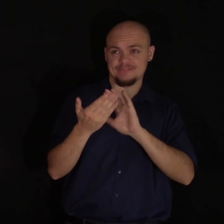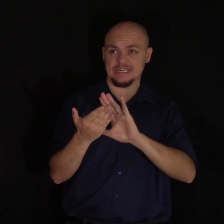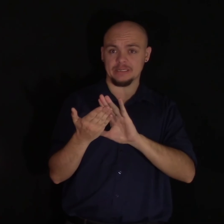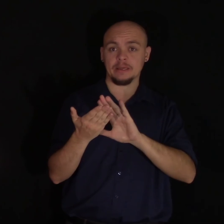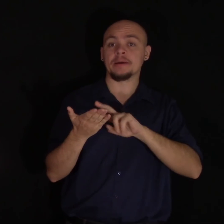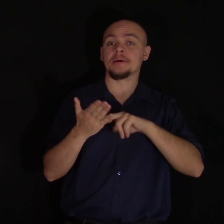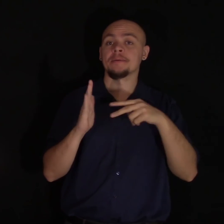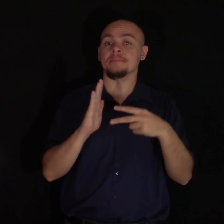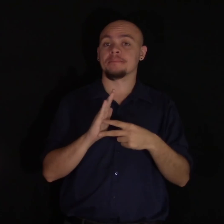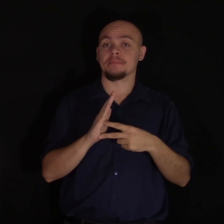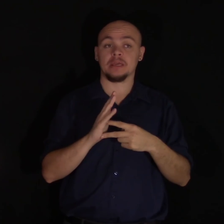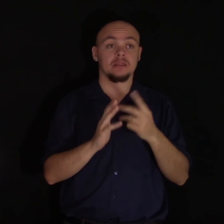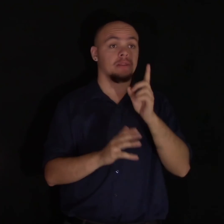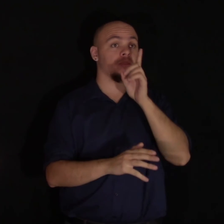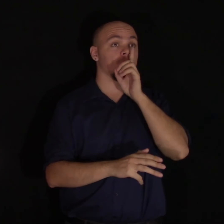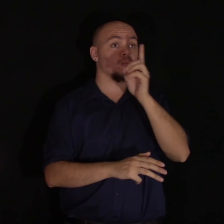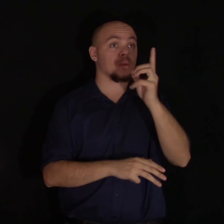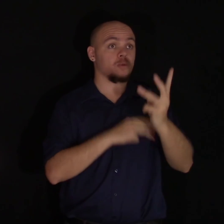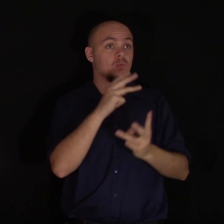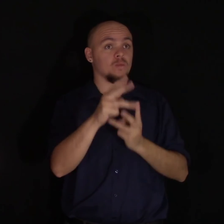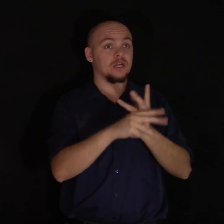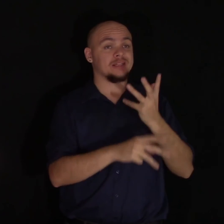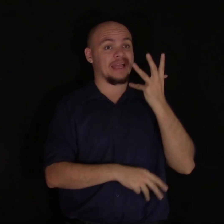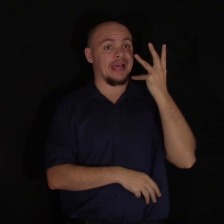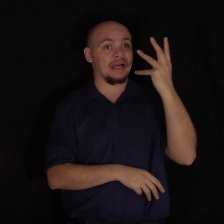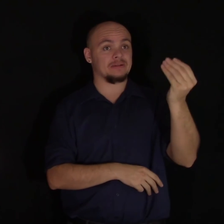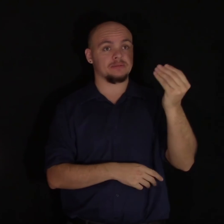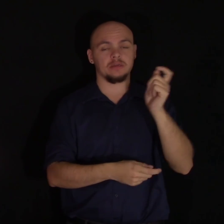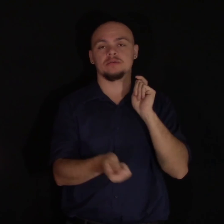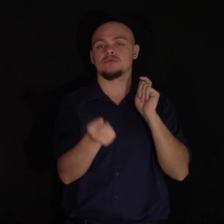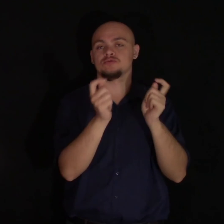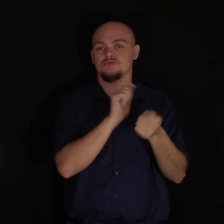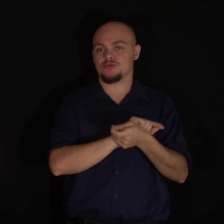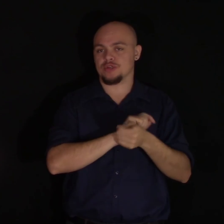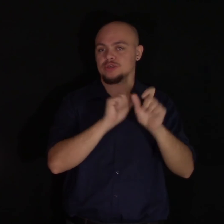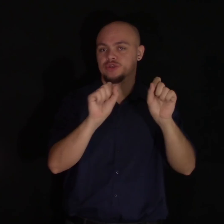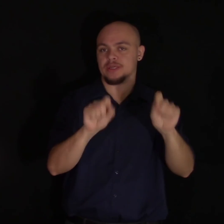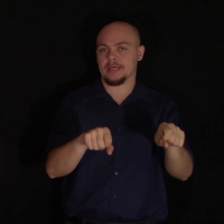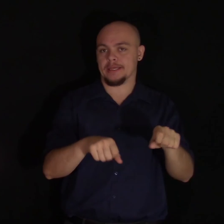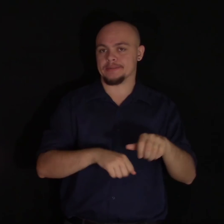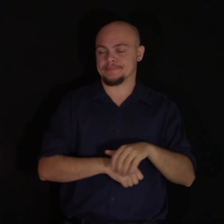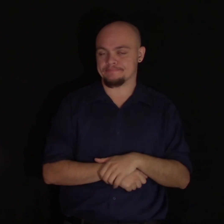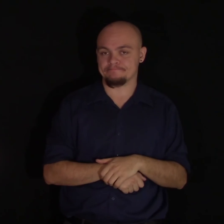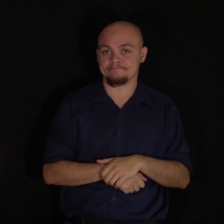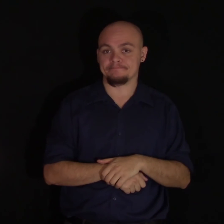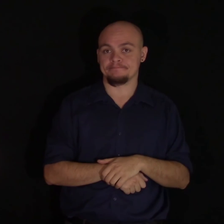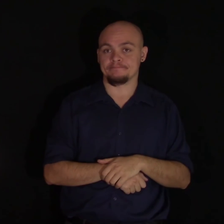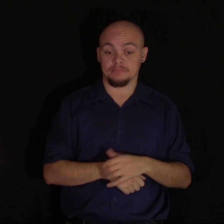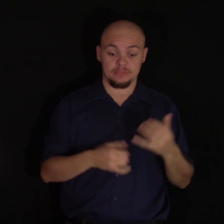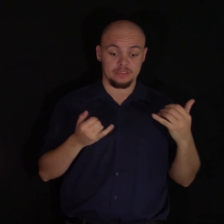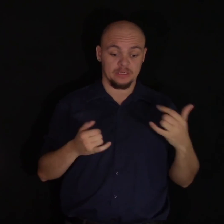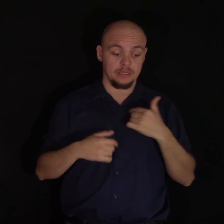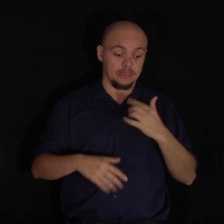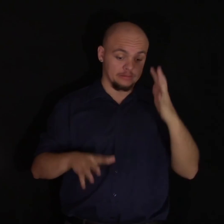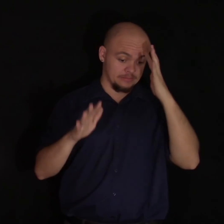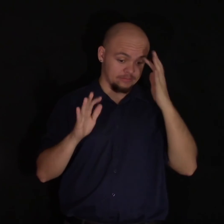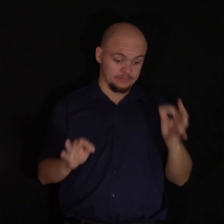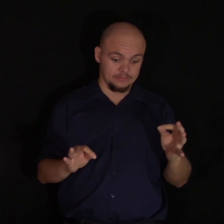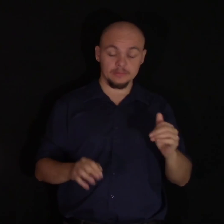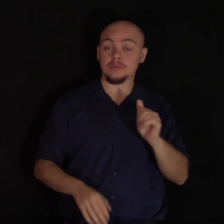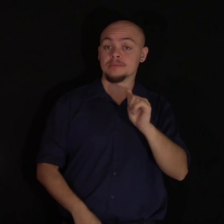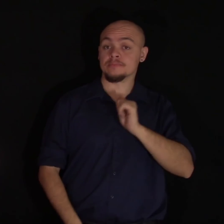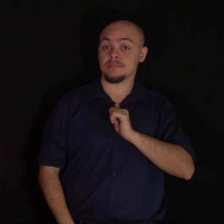be able to change reality outside. I made a choice today to reveal a part